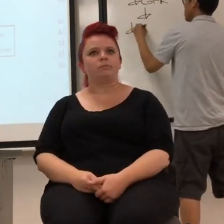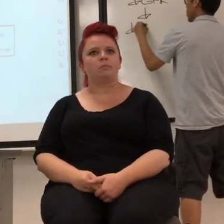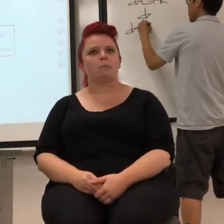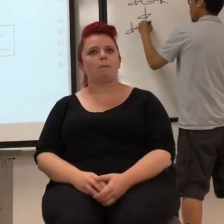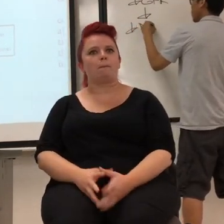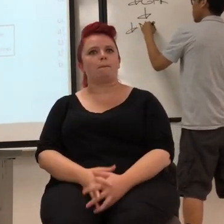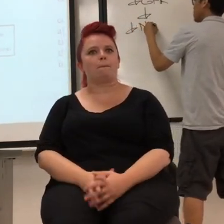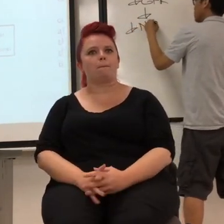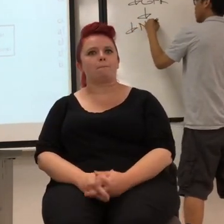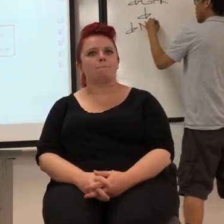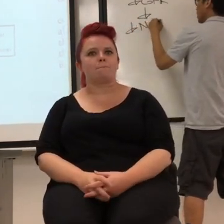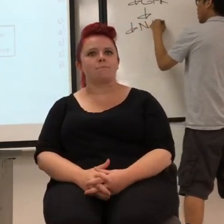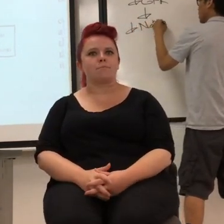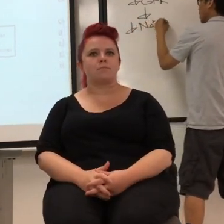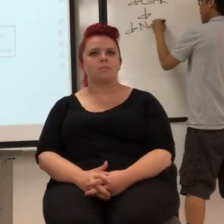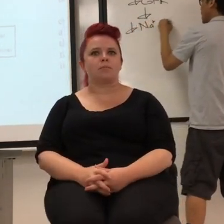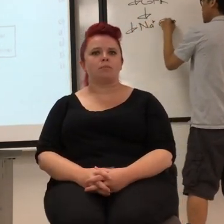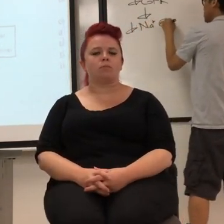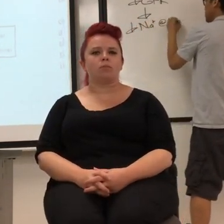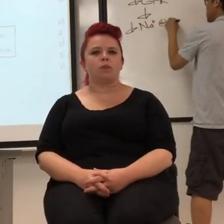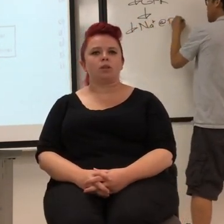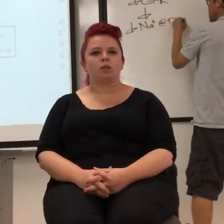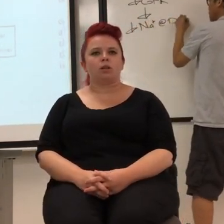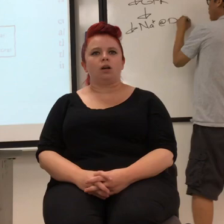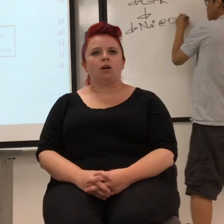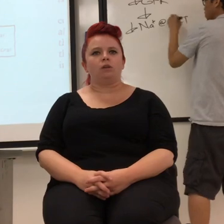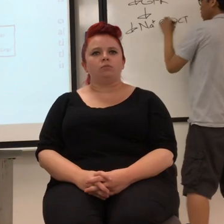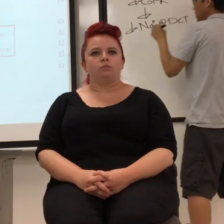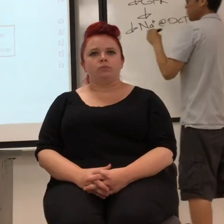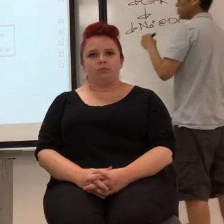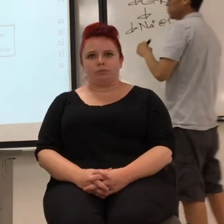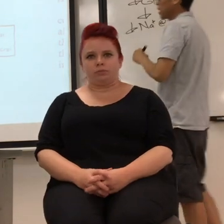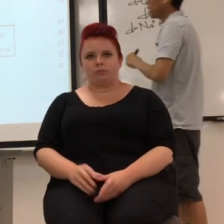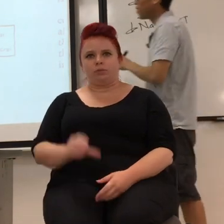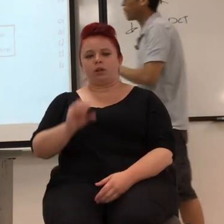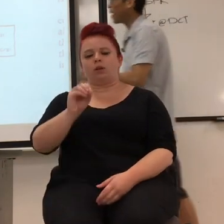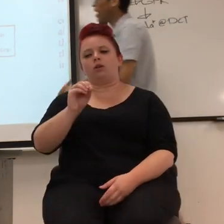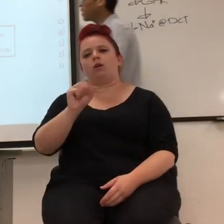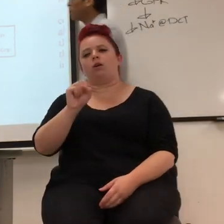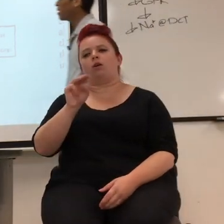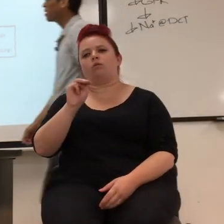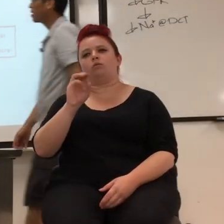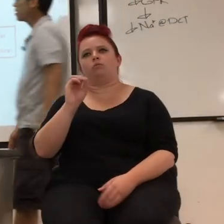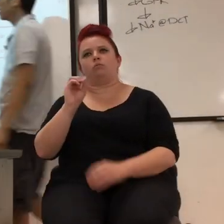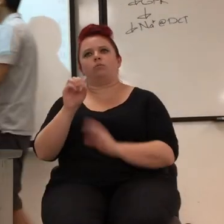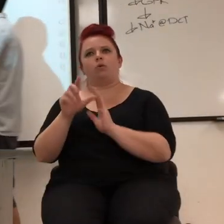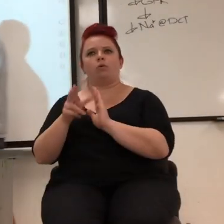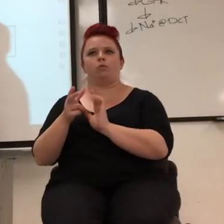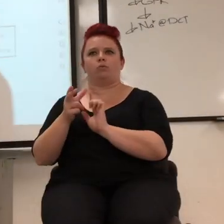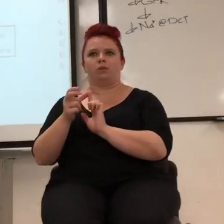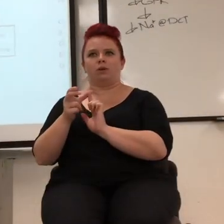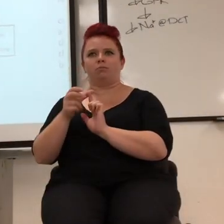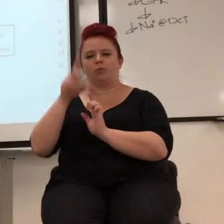Drop sodium levels at DCT. The osmoreceptors pick up on that.